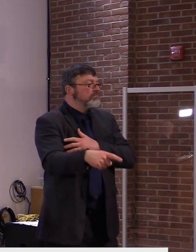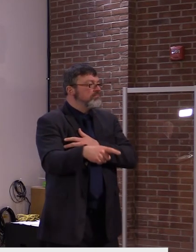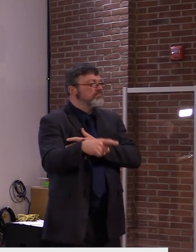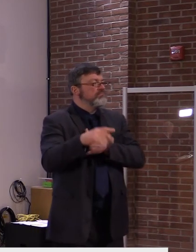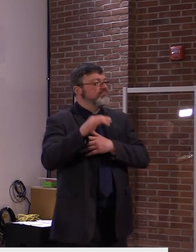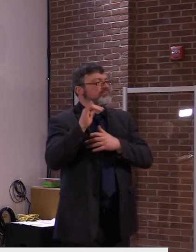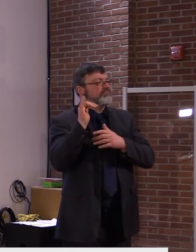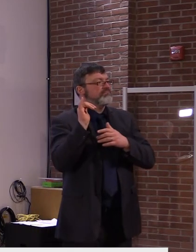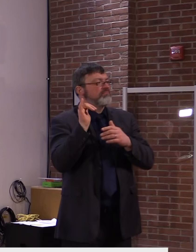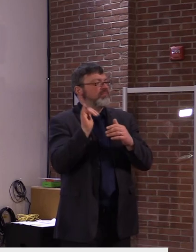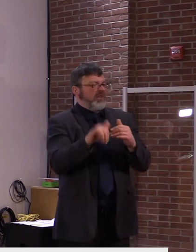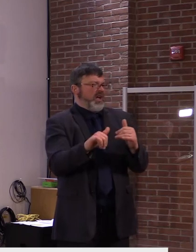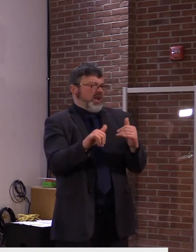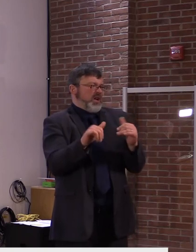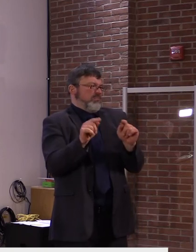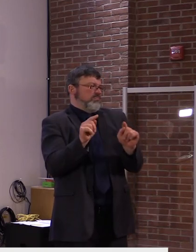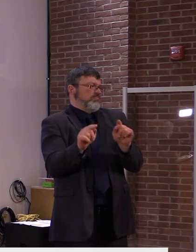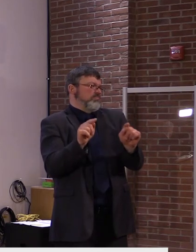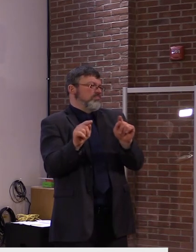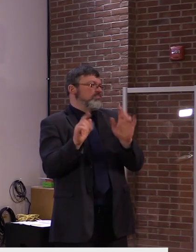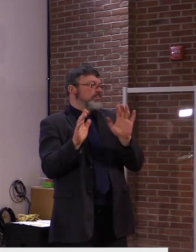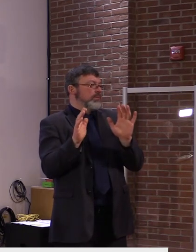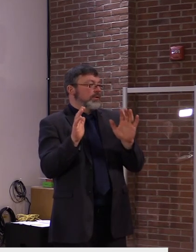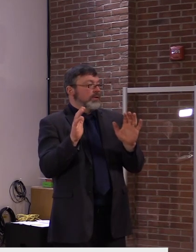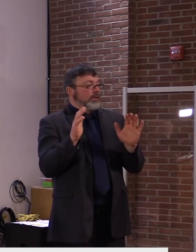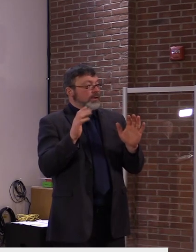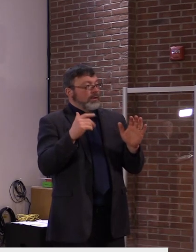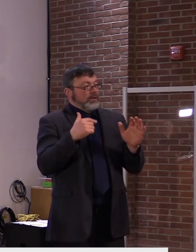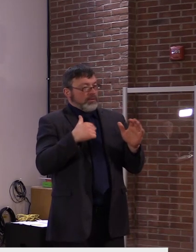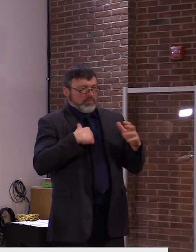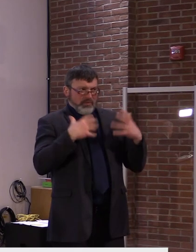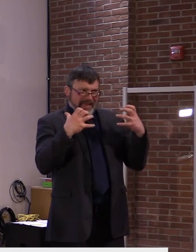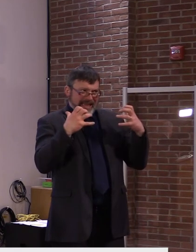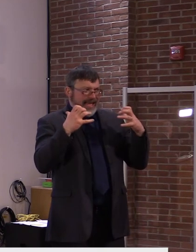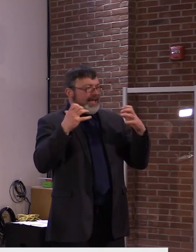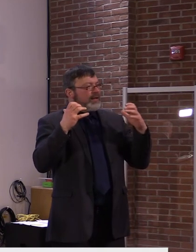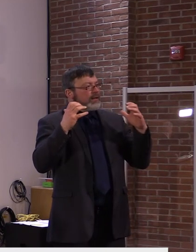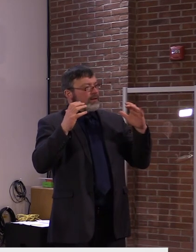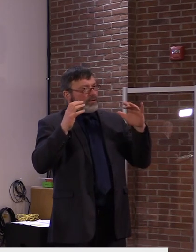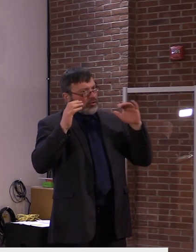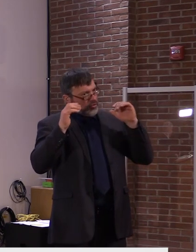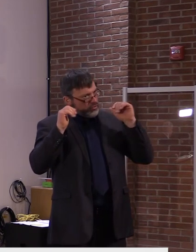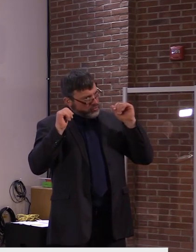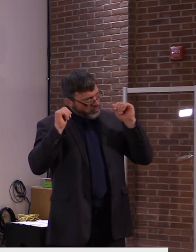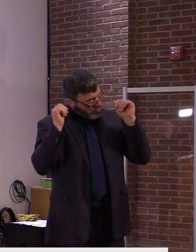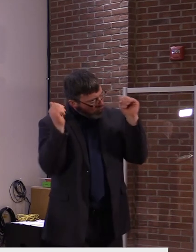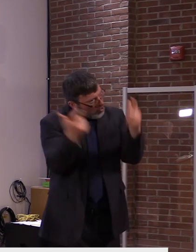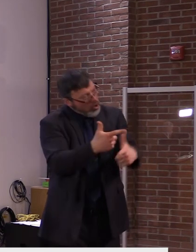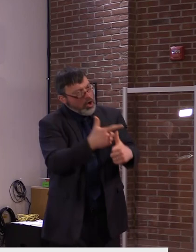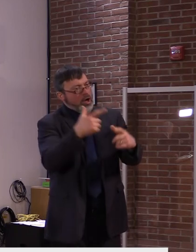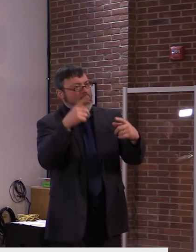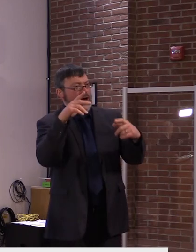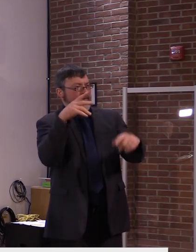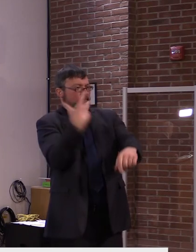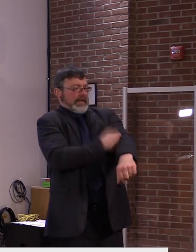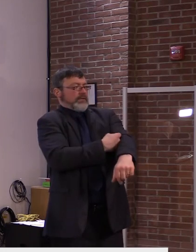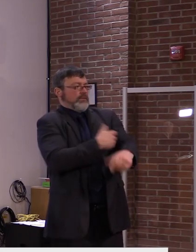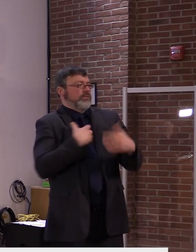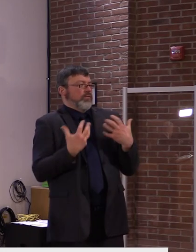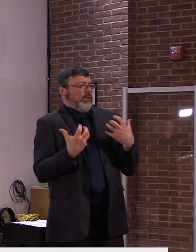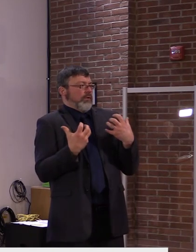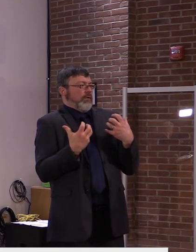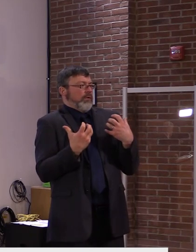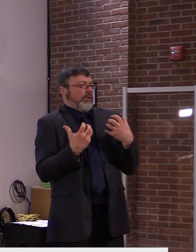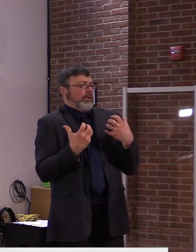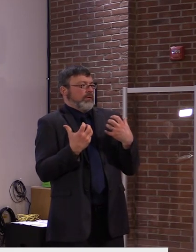And we've done it with we've set up three rounds in order to make sure that people get vaccinated on this.